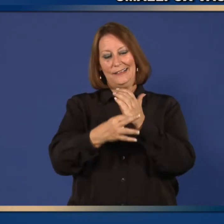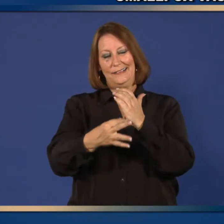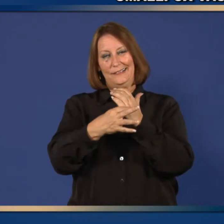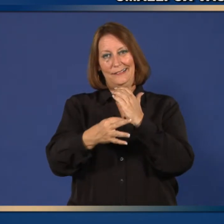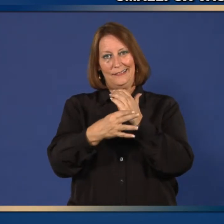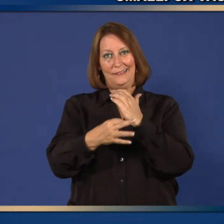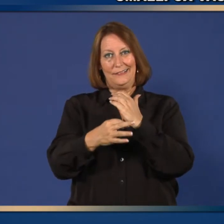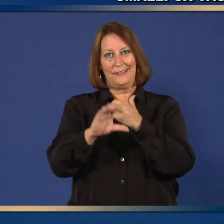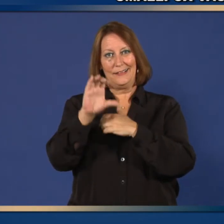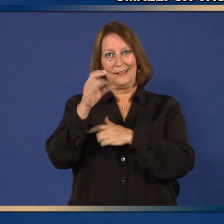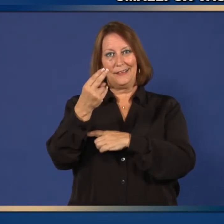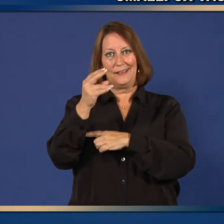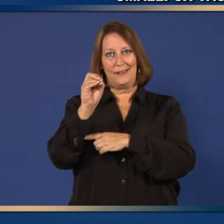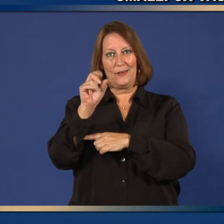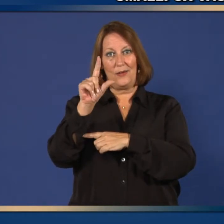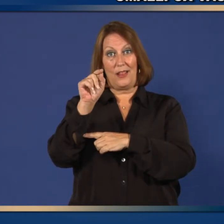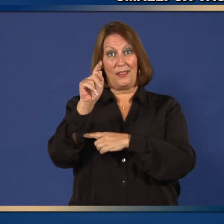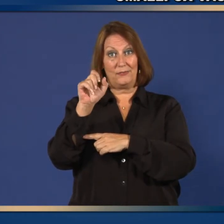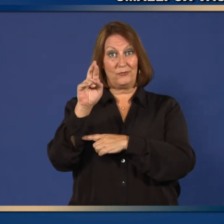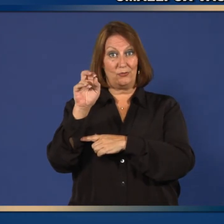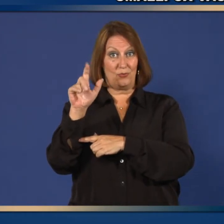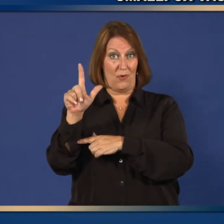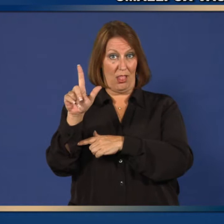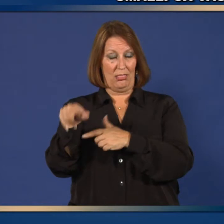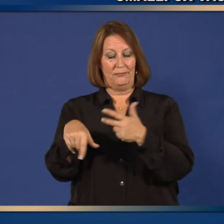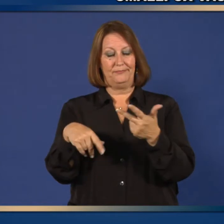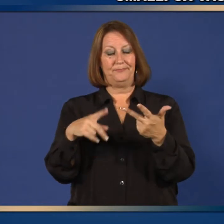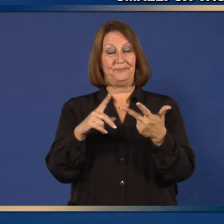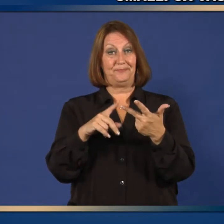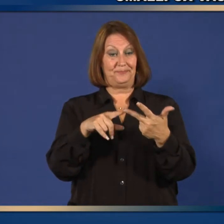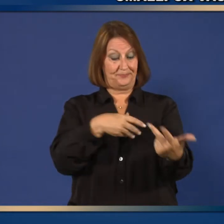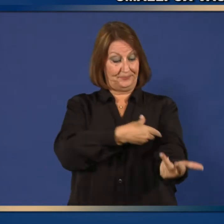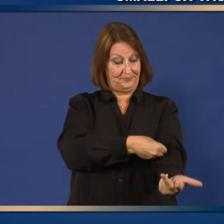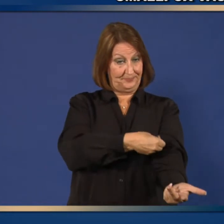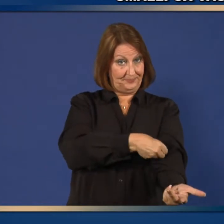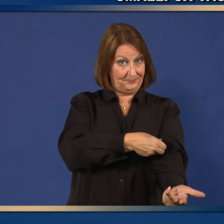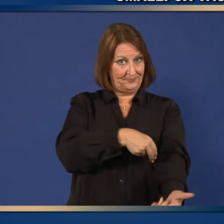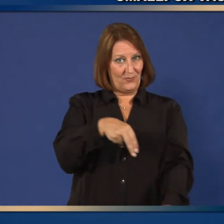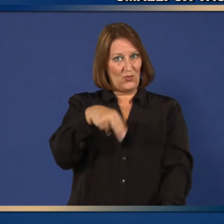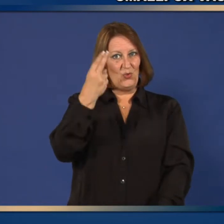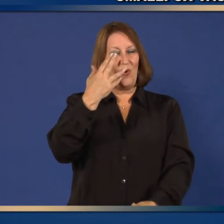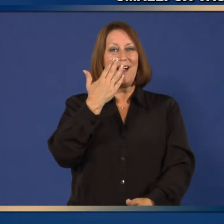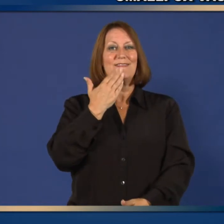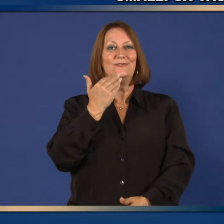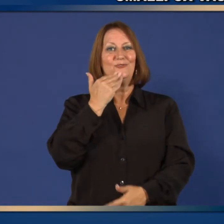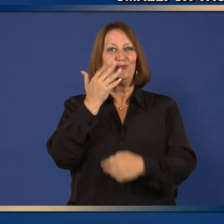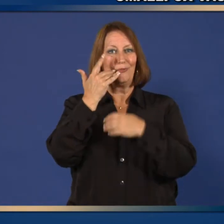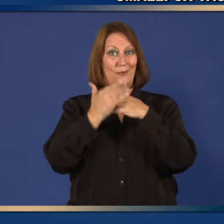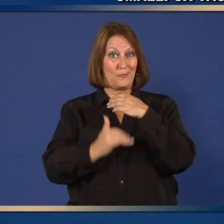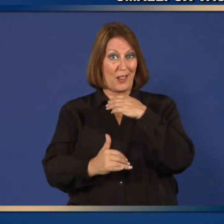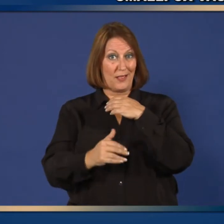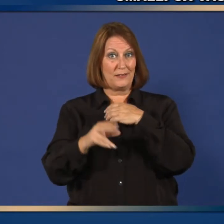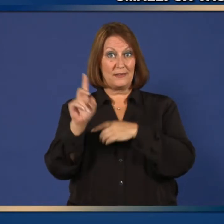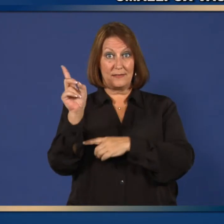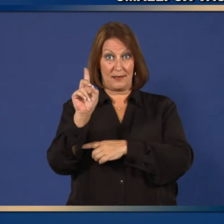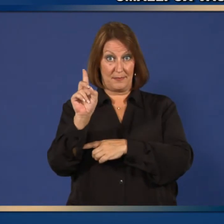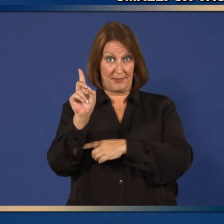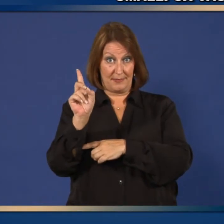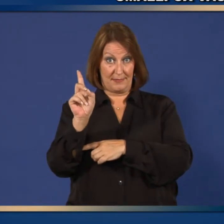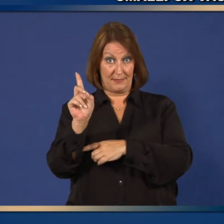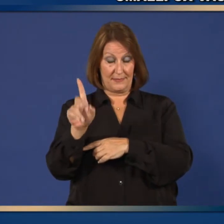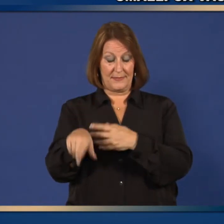cholesterol, have been told by a doctor that you have diabetes or high blood